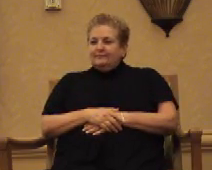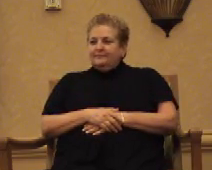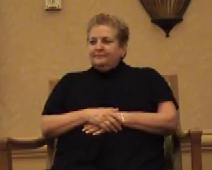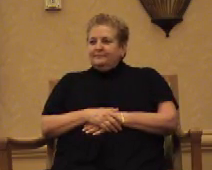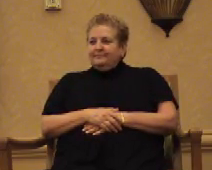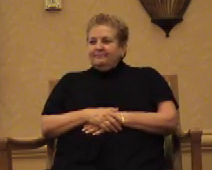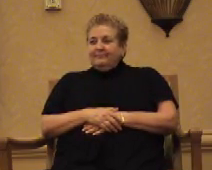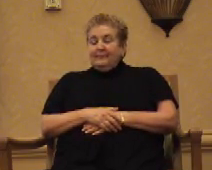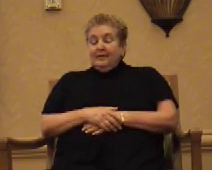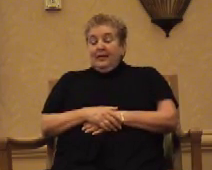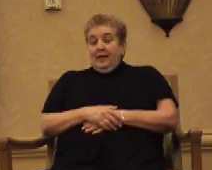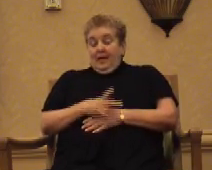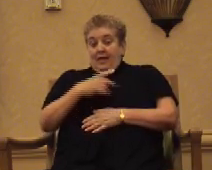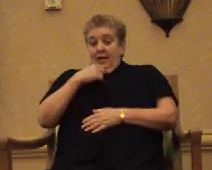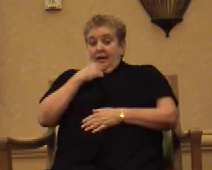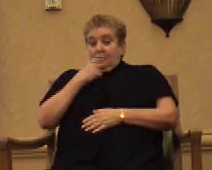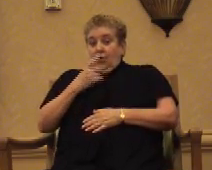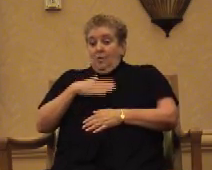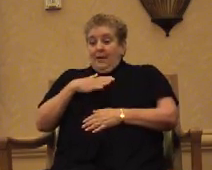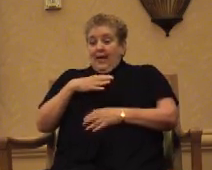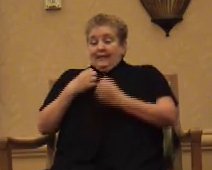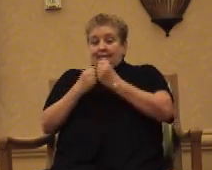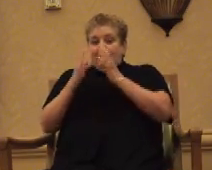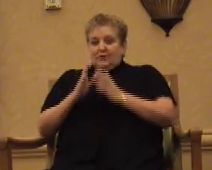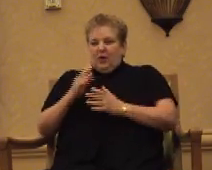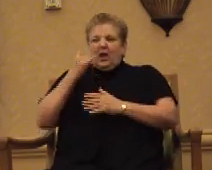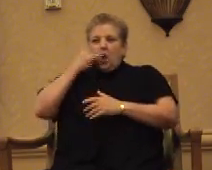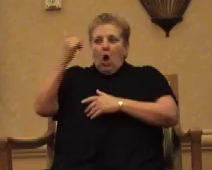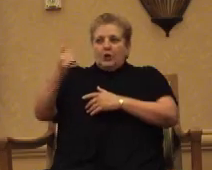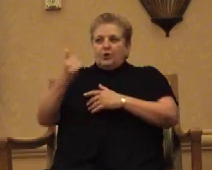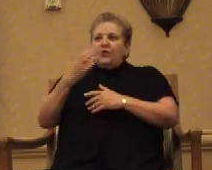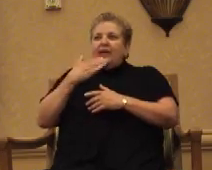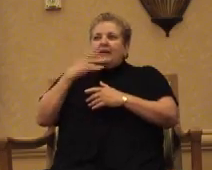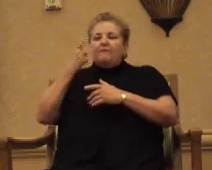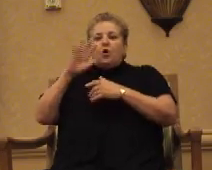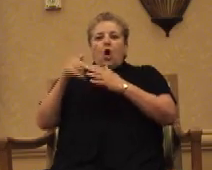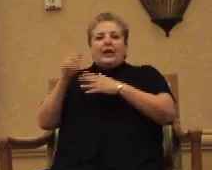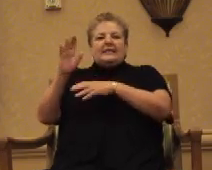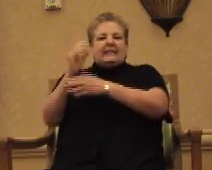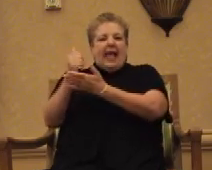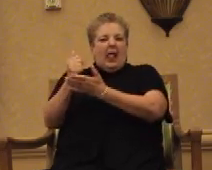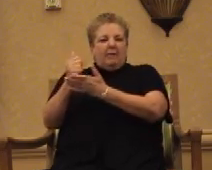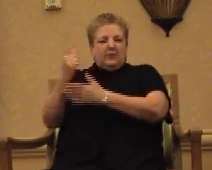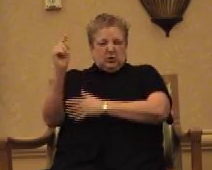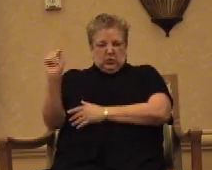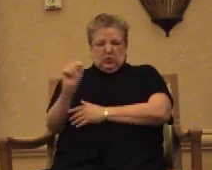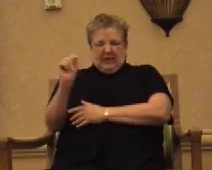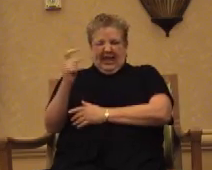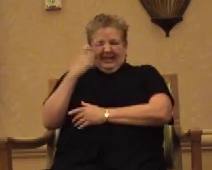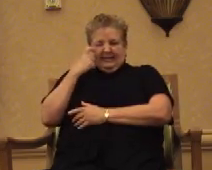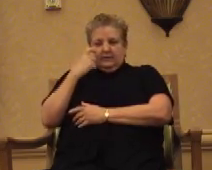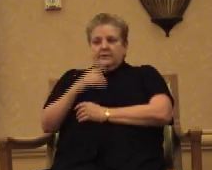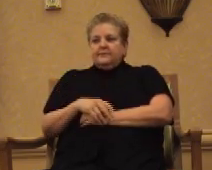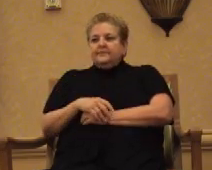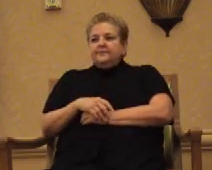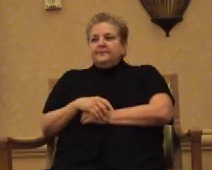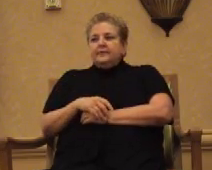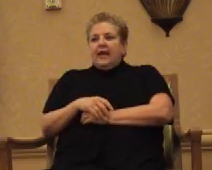I said to my sponsor when I called him to thank him for all the help on Tuesday that I thought I would be a little bit